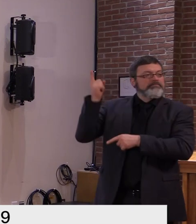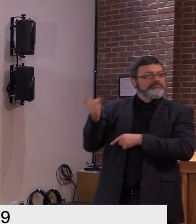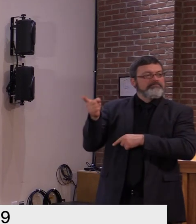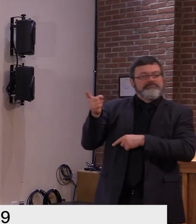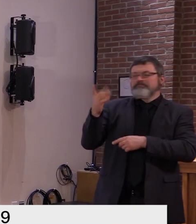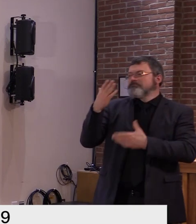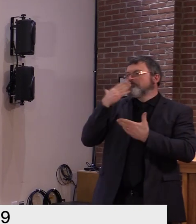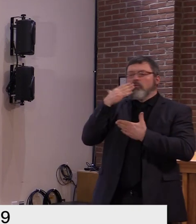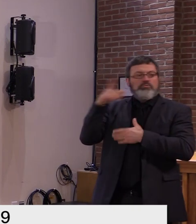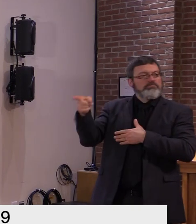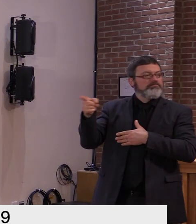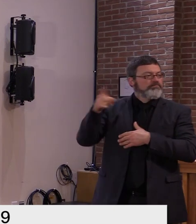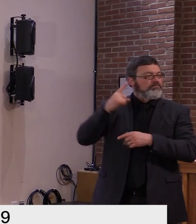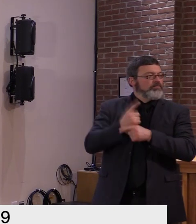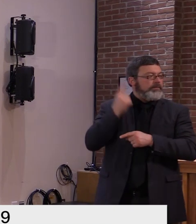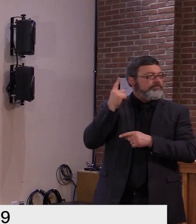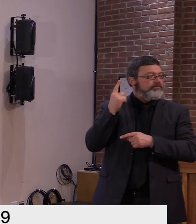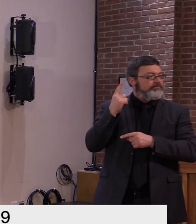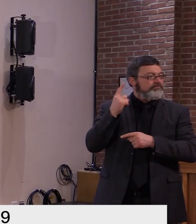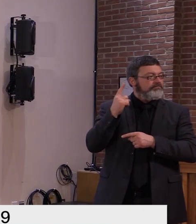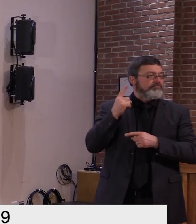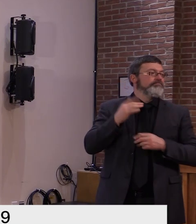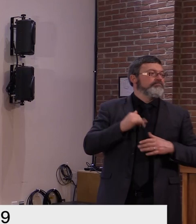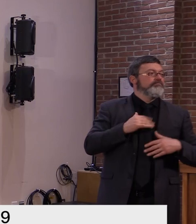from a Vermont Journal.